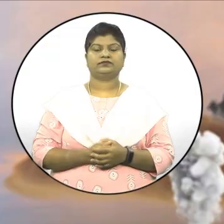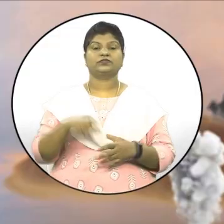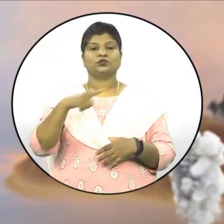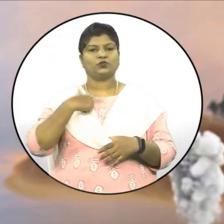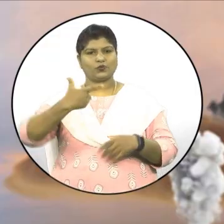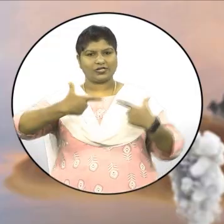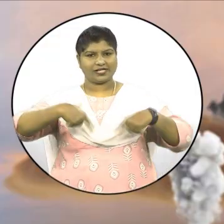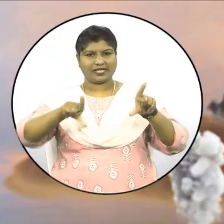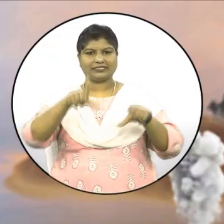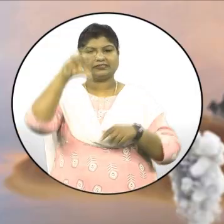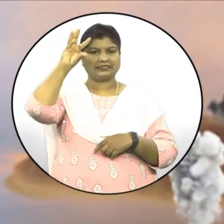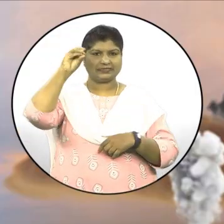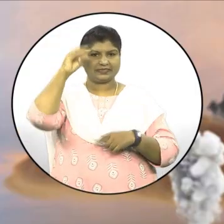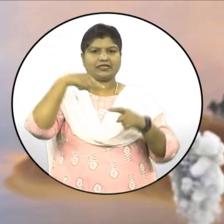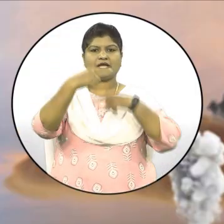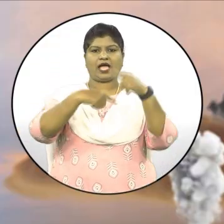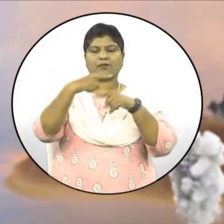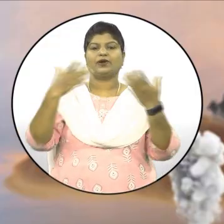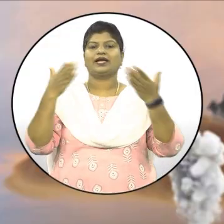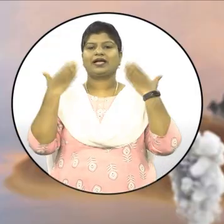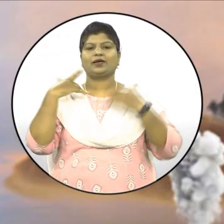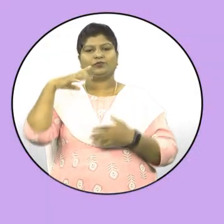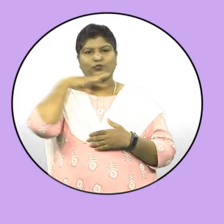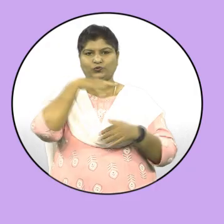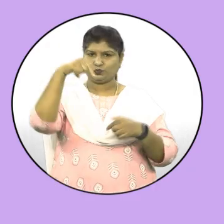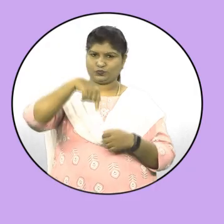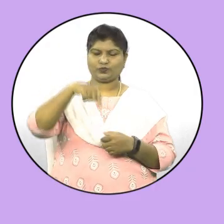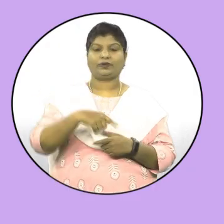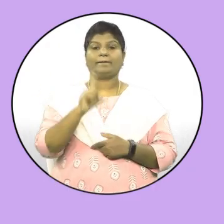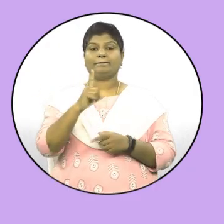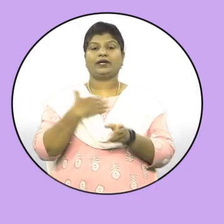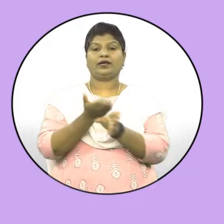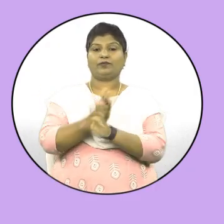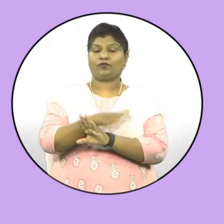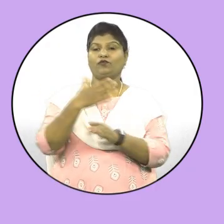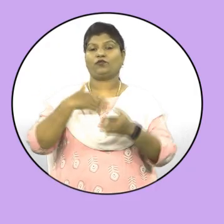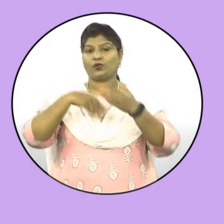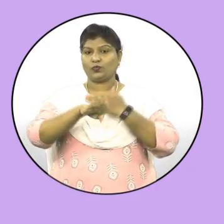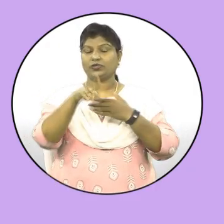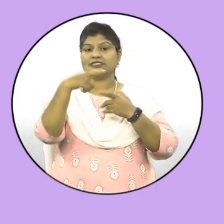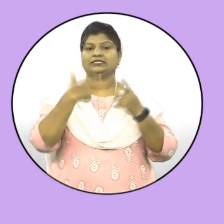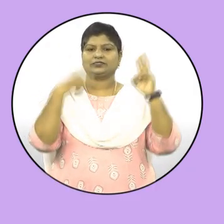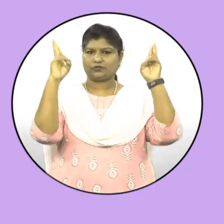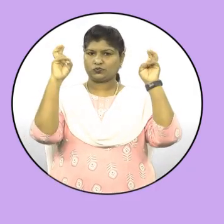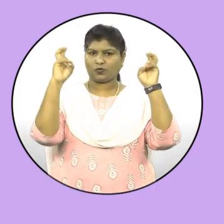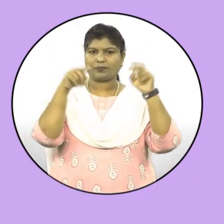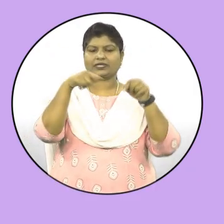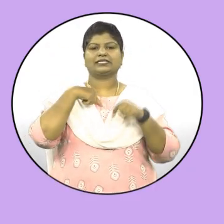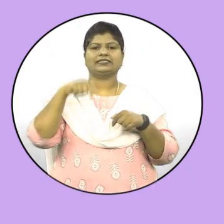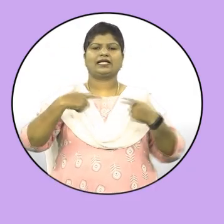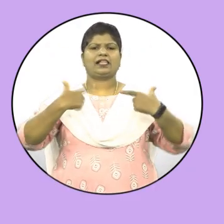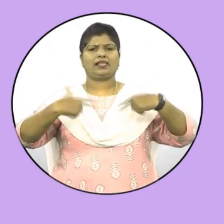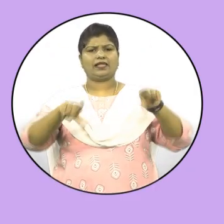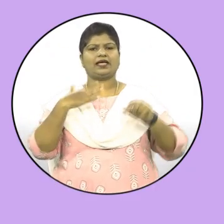So let's learn about air pollution today. But before going into the topic, let's have a look on